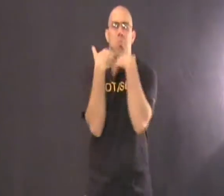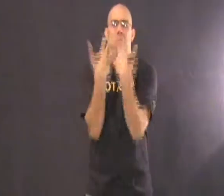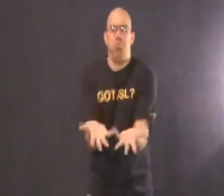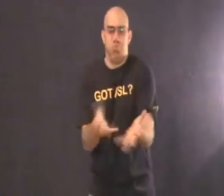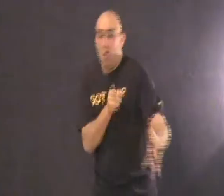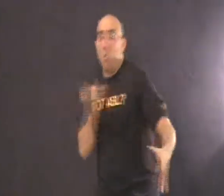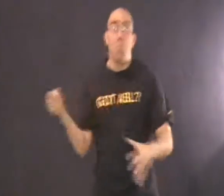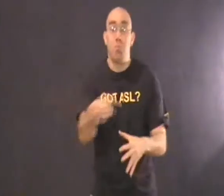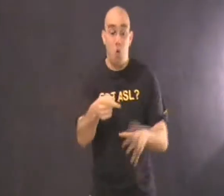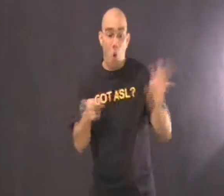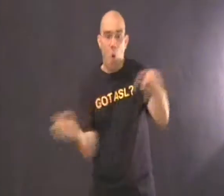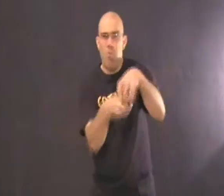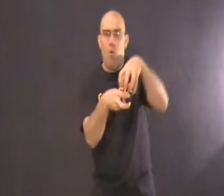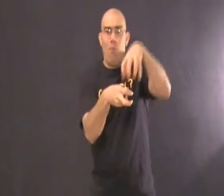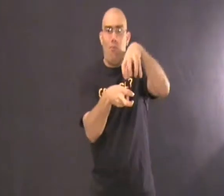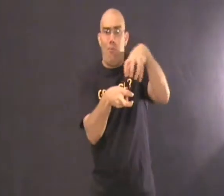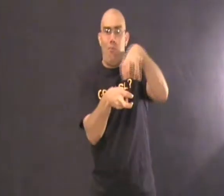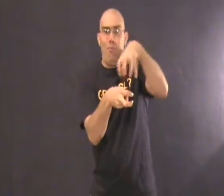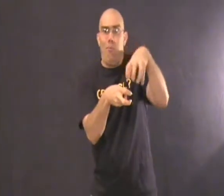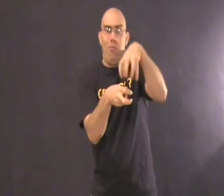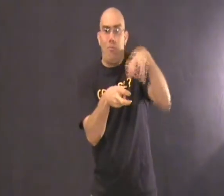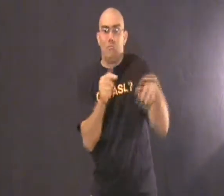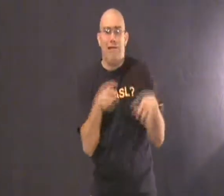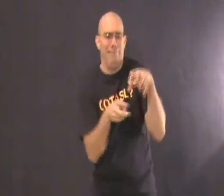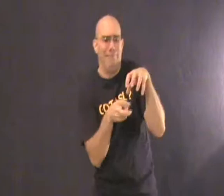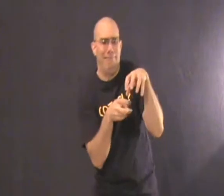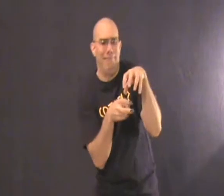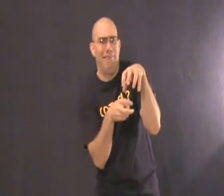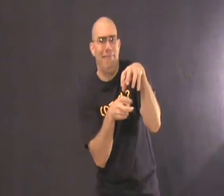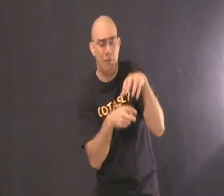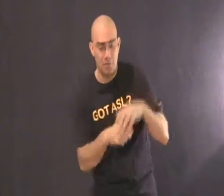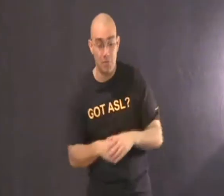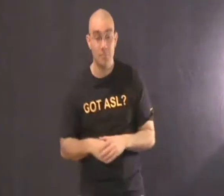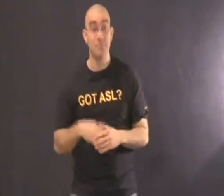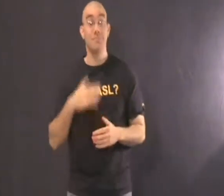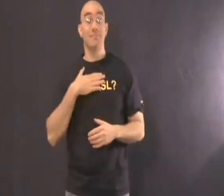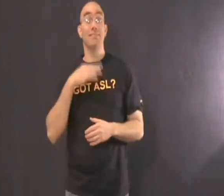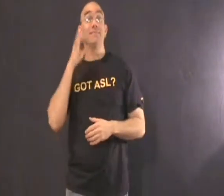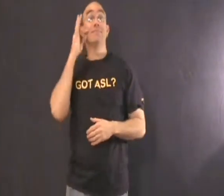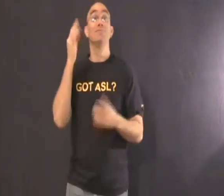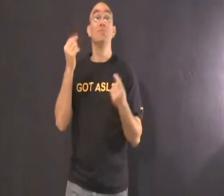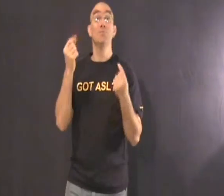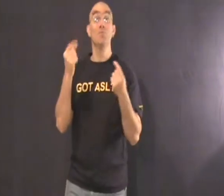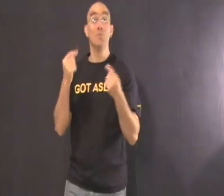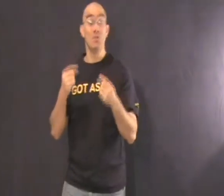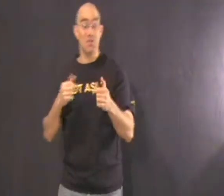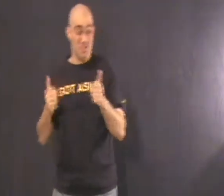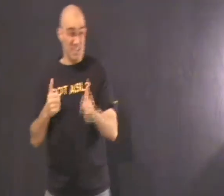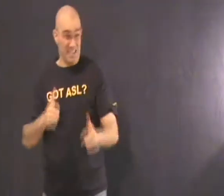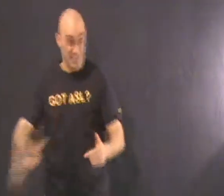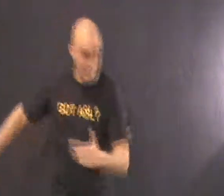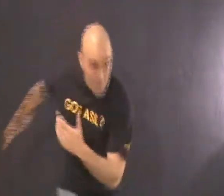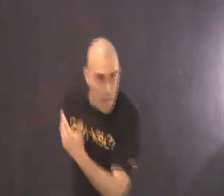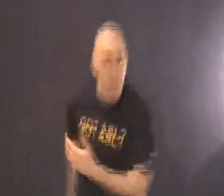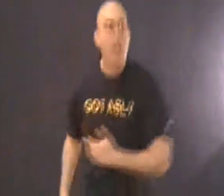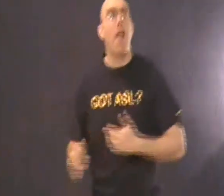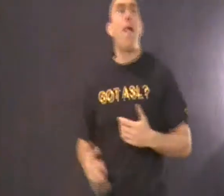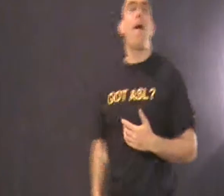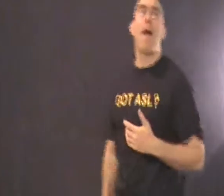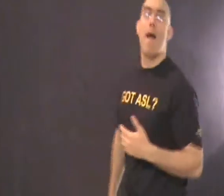But that dog just knocked that fence right down, jumped in its doghouse, and quivered like a bowl of jello. My cat got up to that